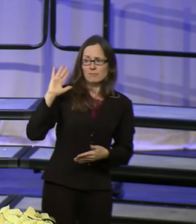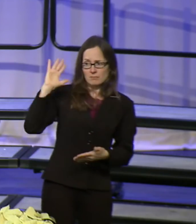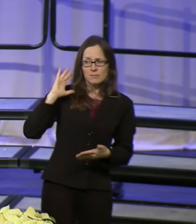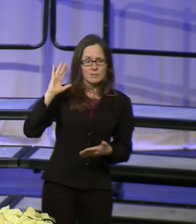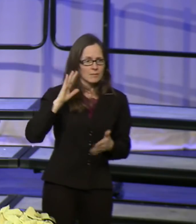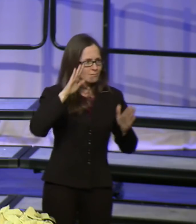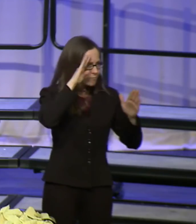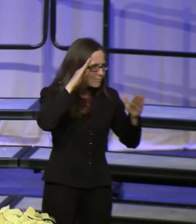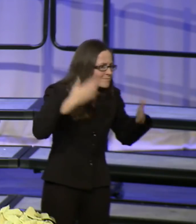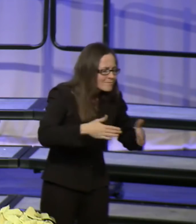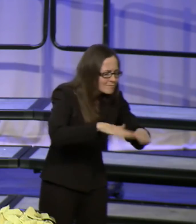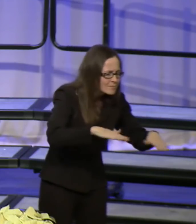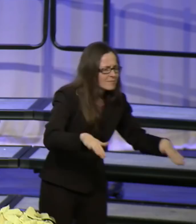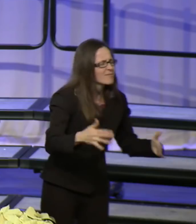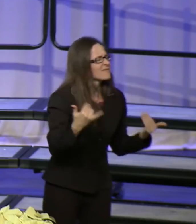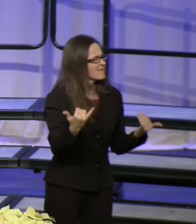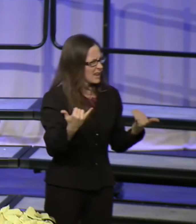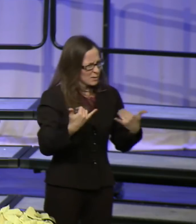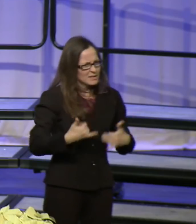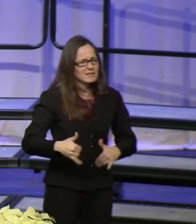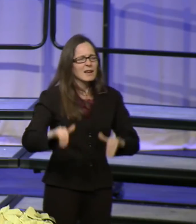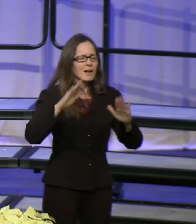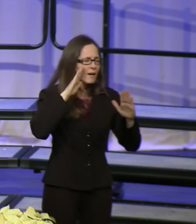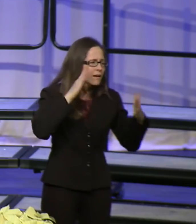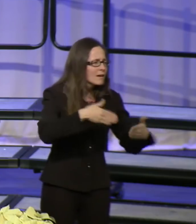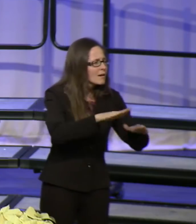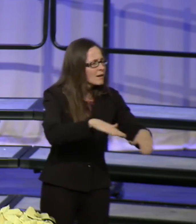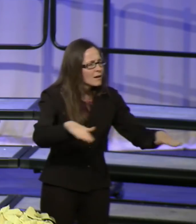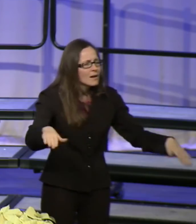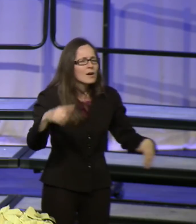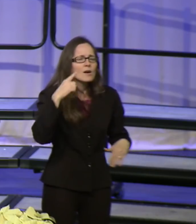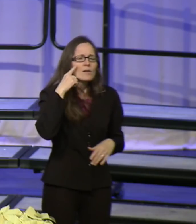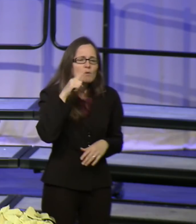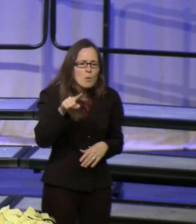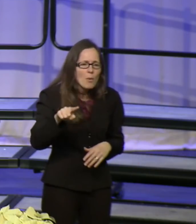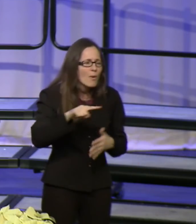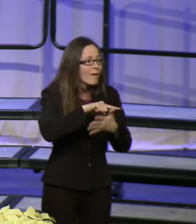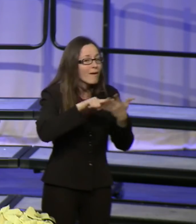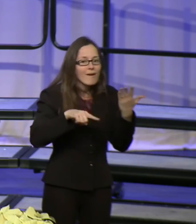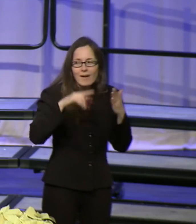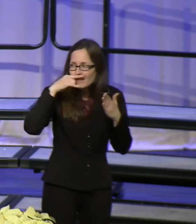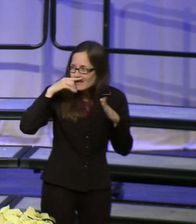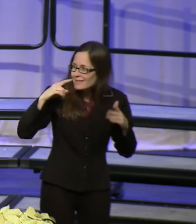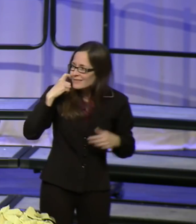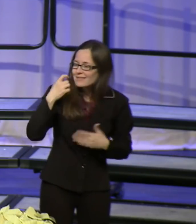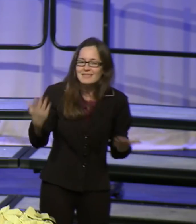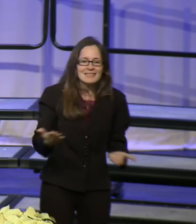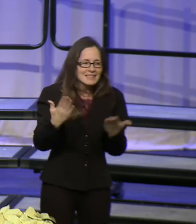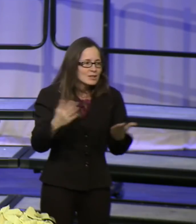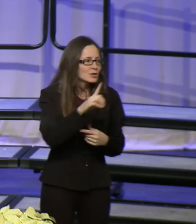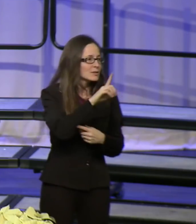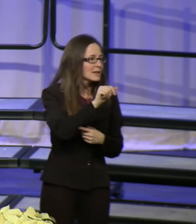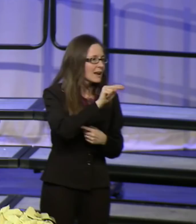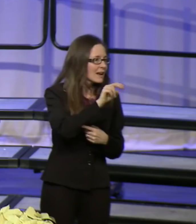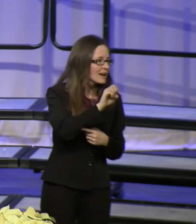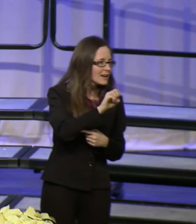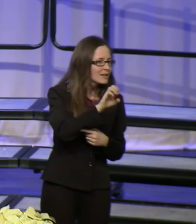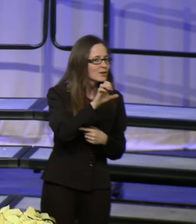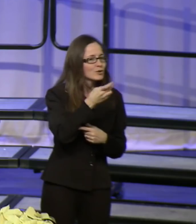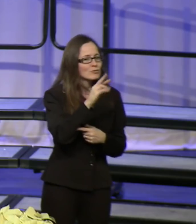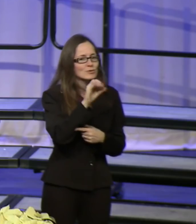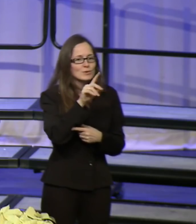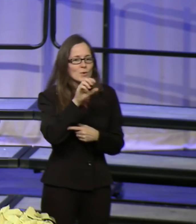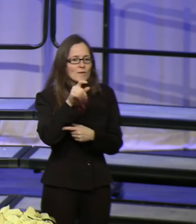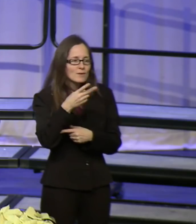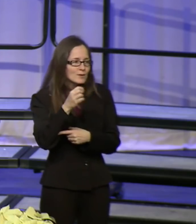Tess and Graham, for Daniel and Julia, for Emerson and Eli, for Dane and Christopher, for Tess and Evan,